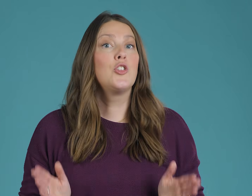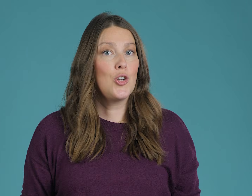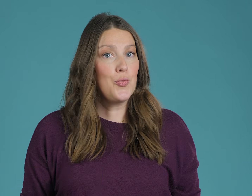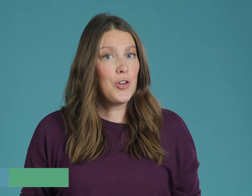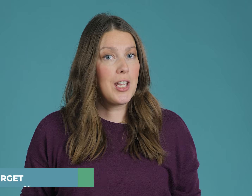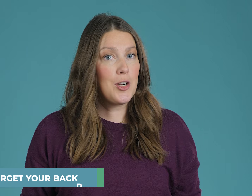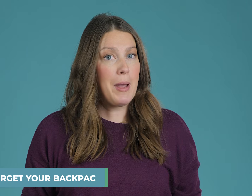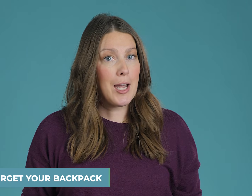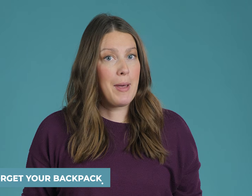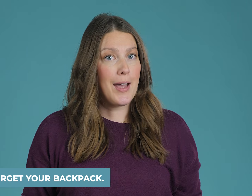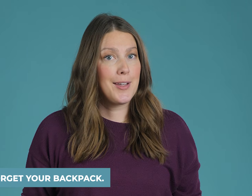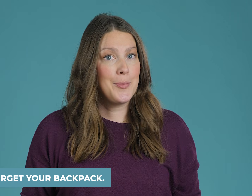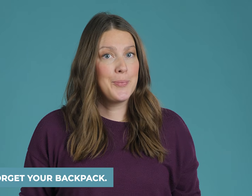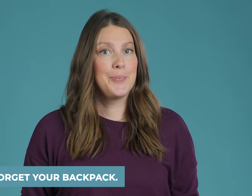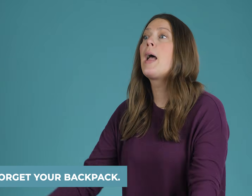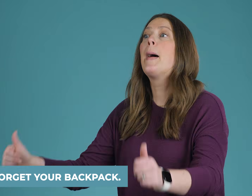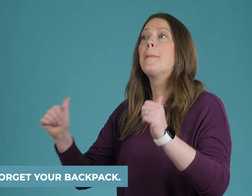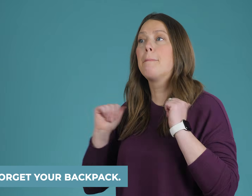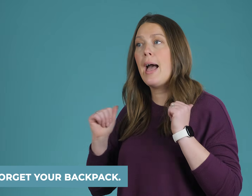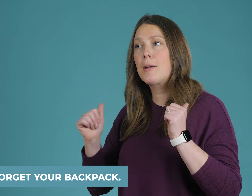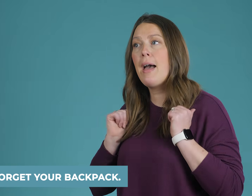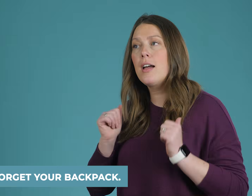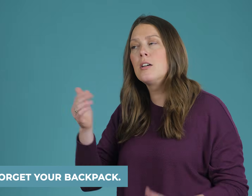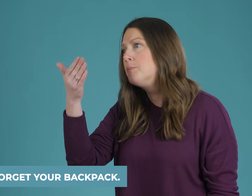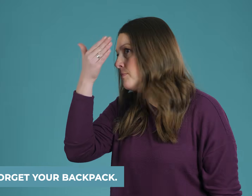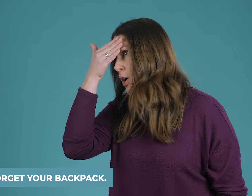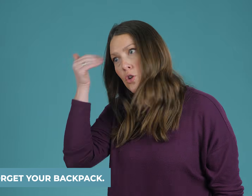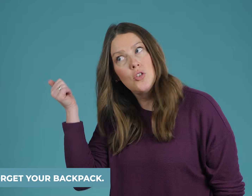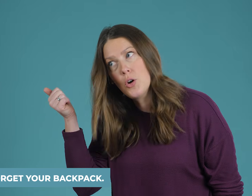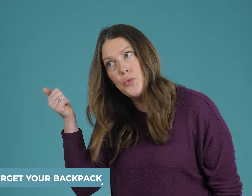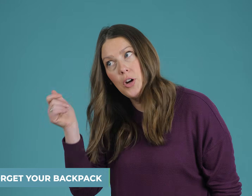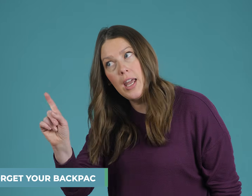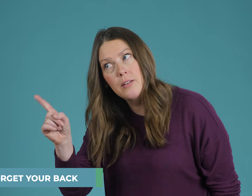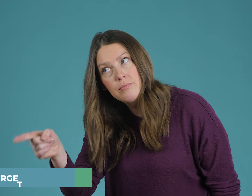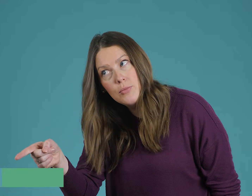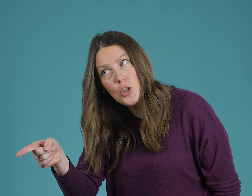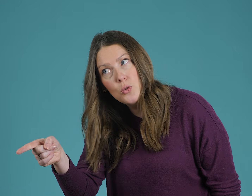Don't forget your backpack. Backpack, don't forget you.